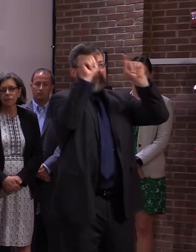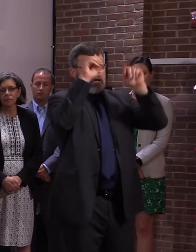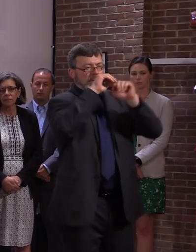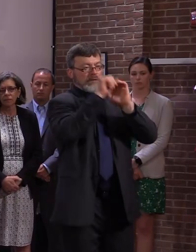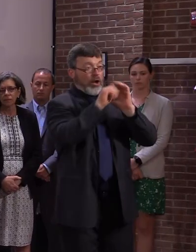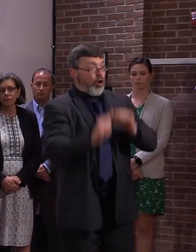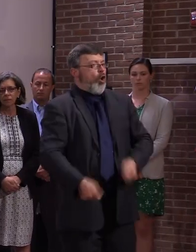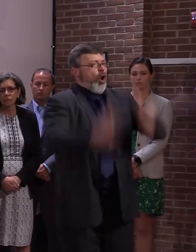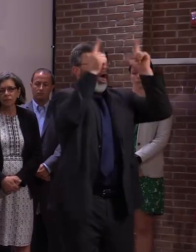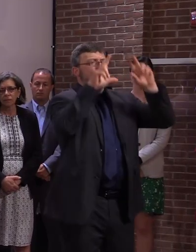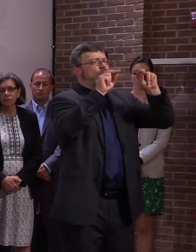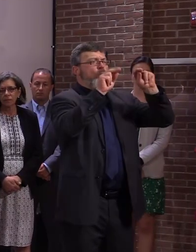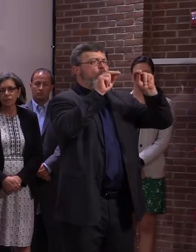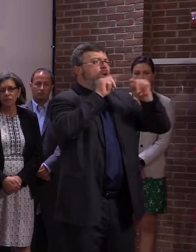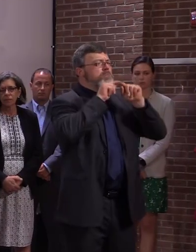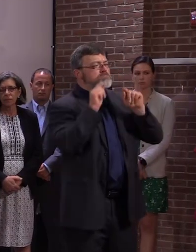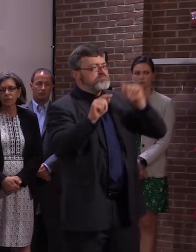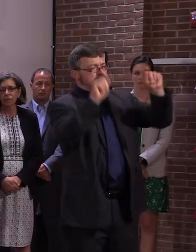Thank you.